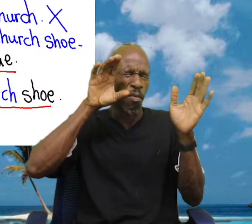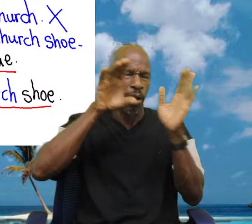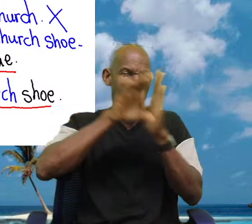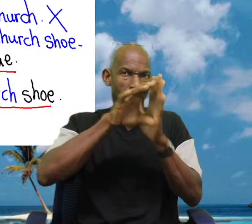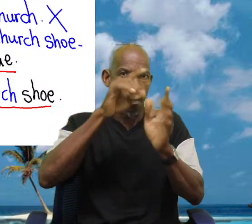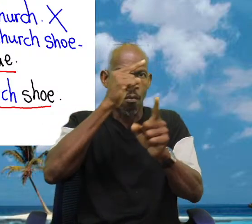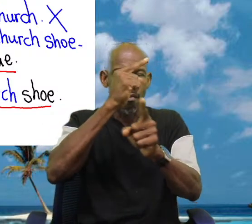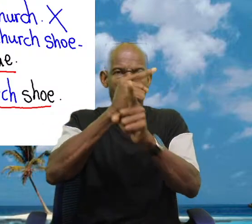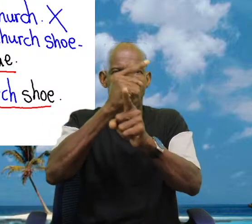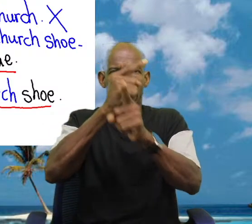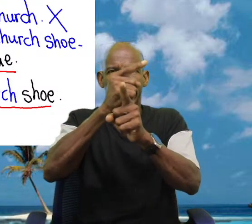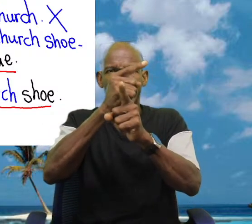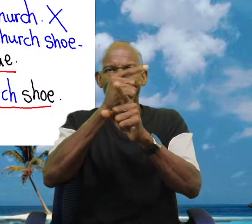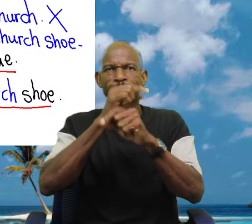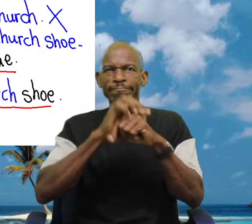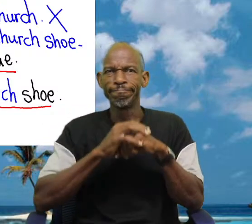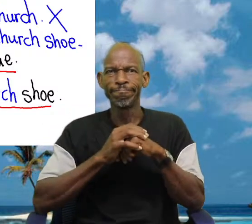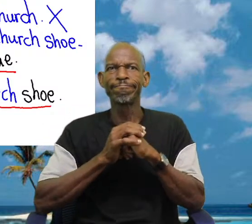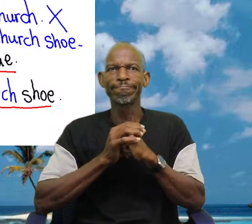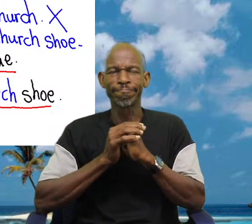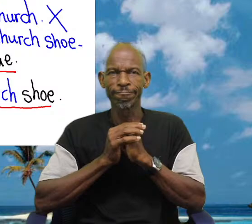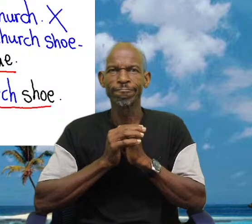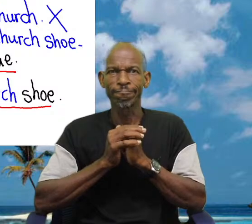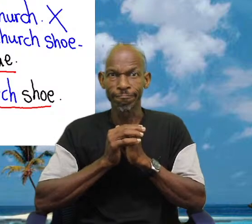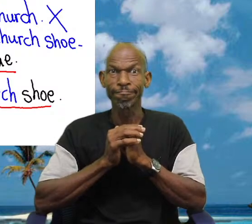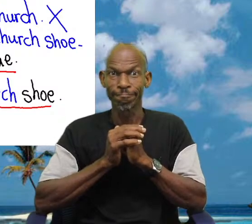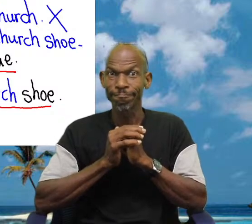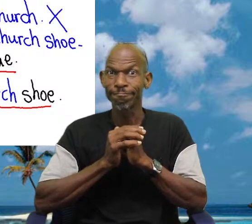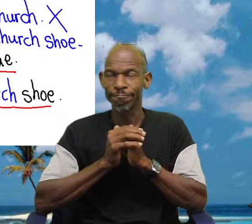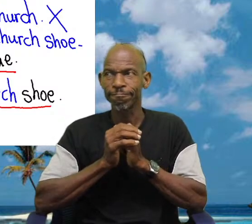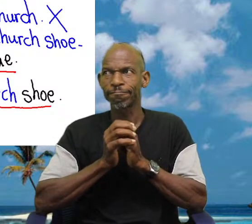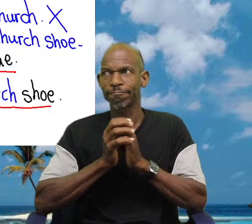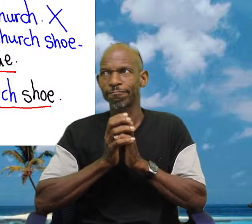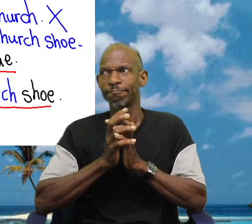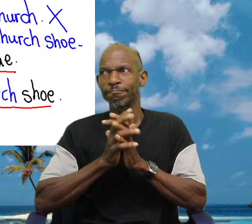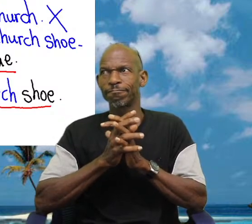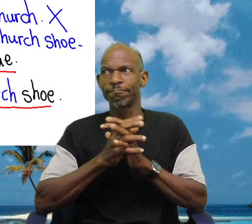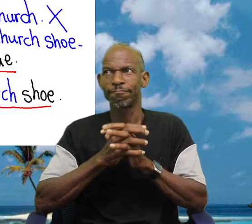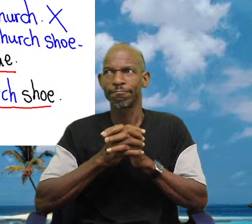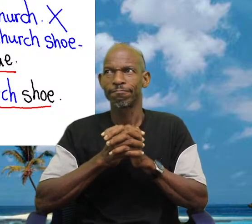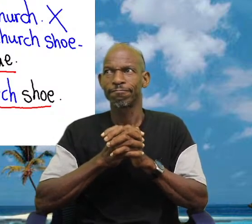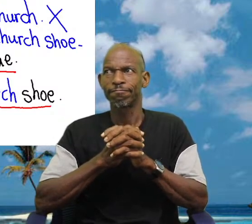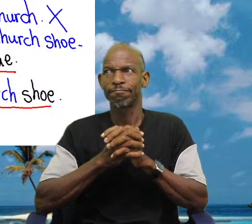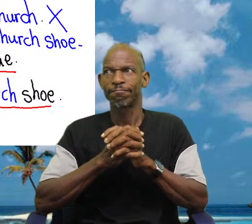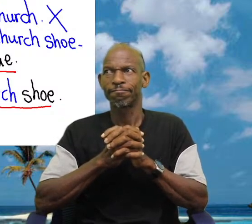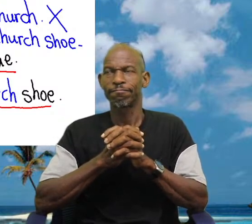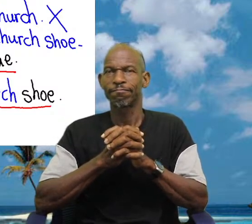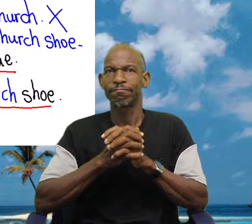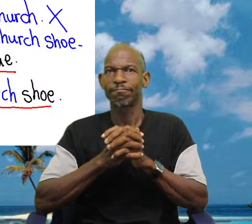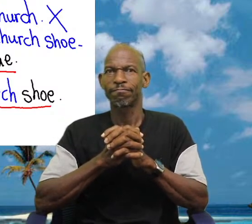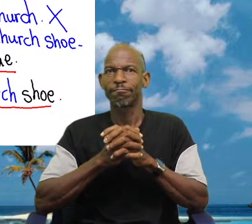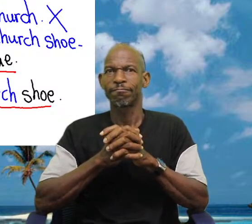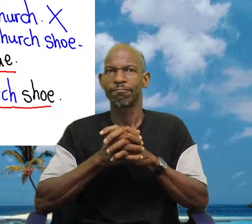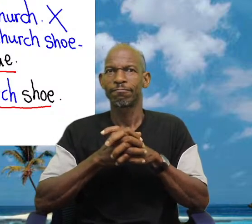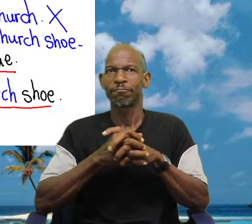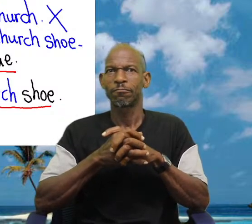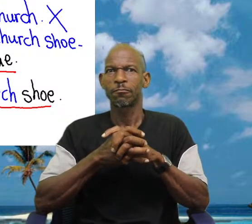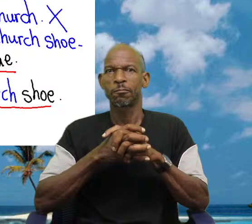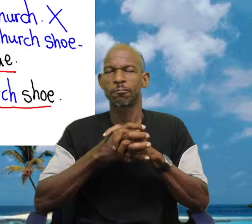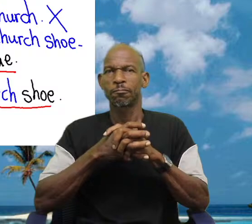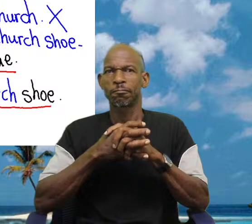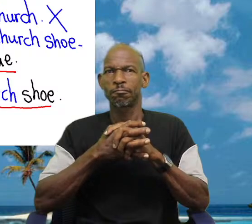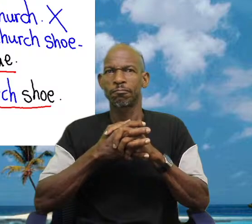we use English. We use English words to create the picture. So that